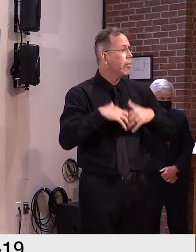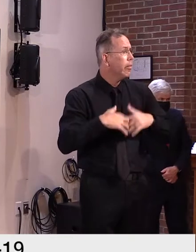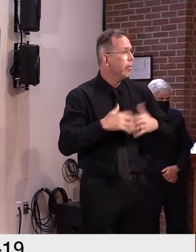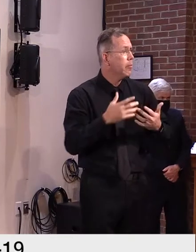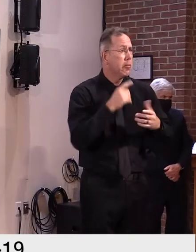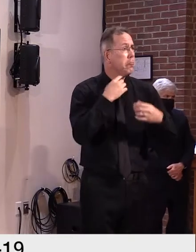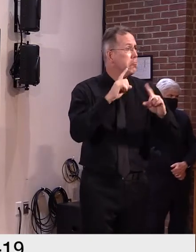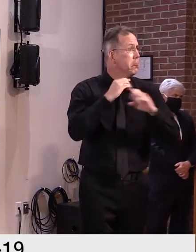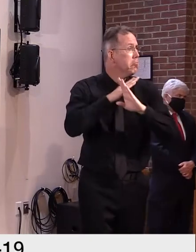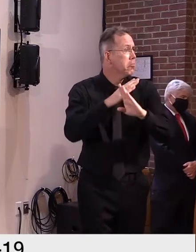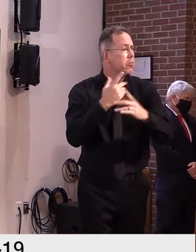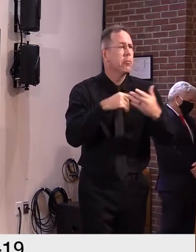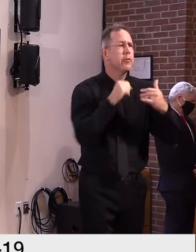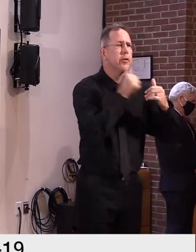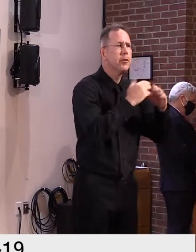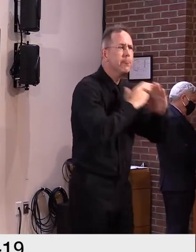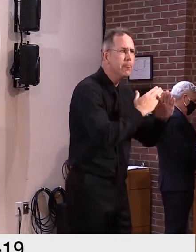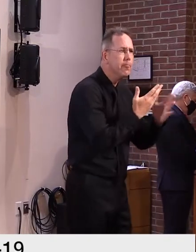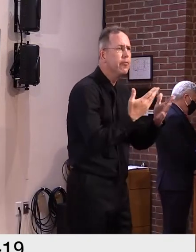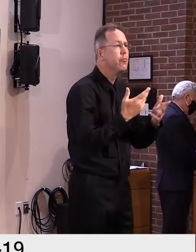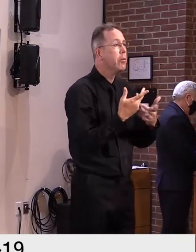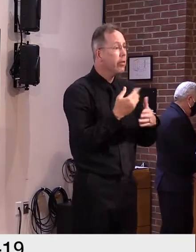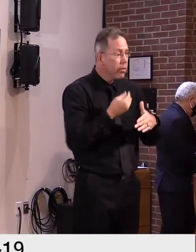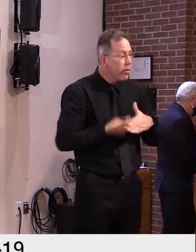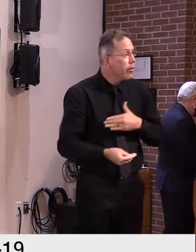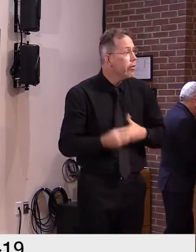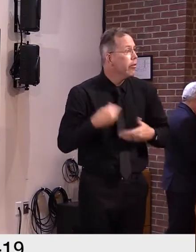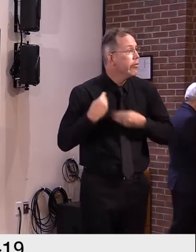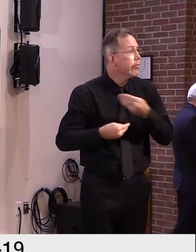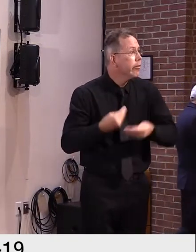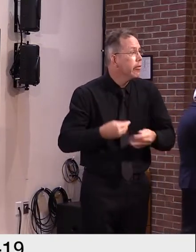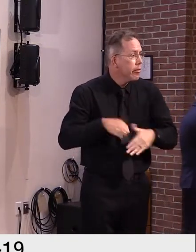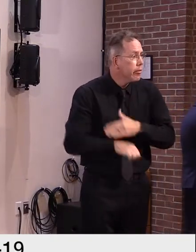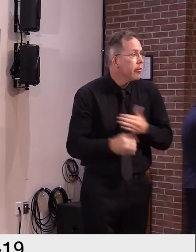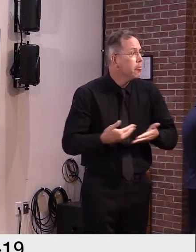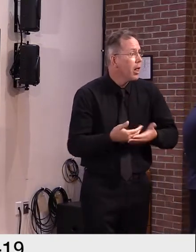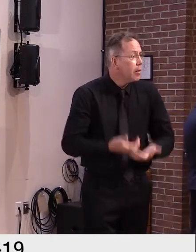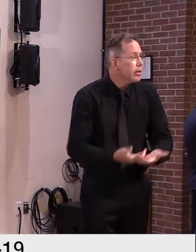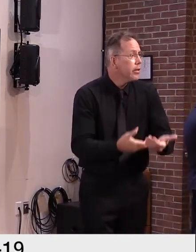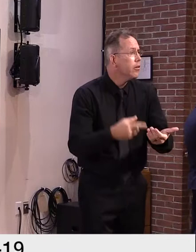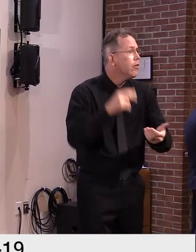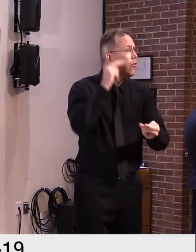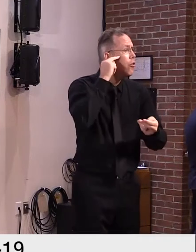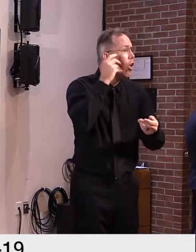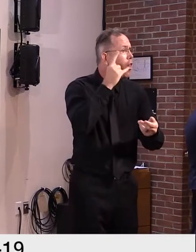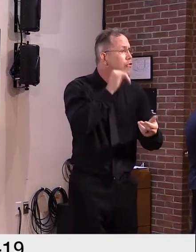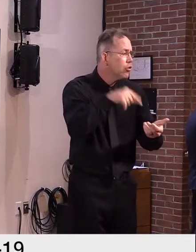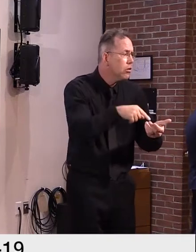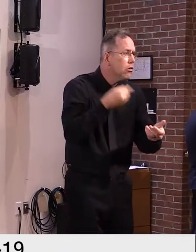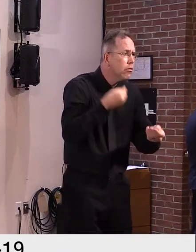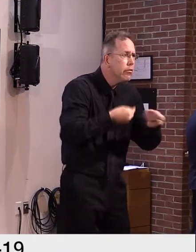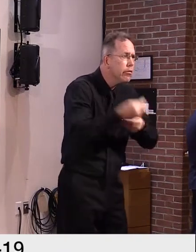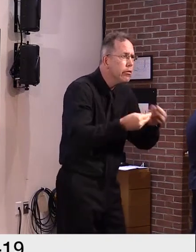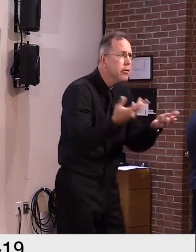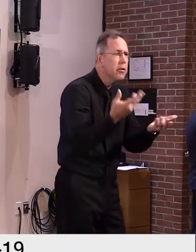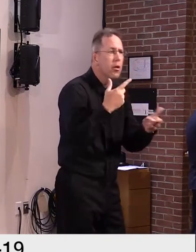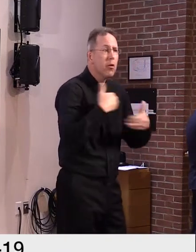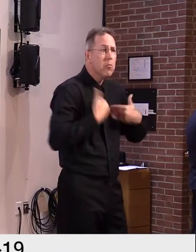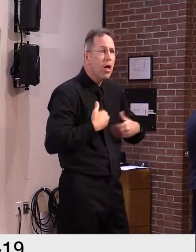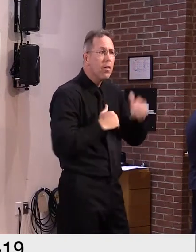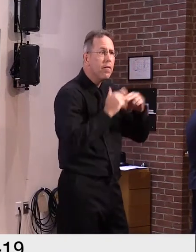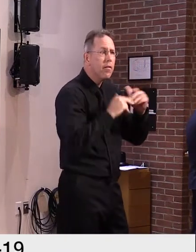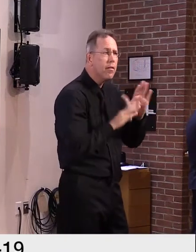the fetus with regard to neurologic development and behavioral development. Some have to do with